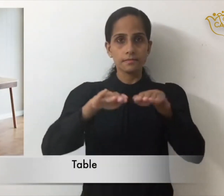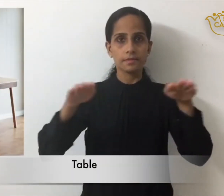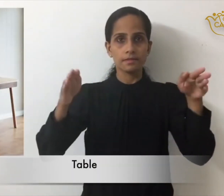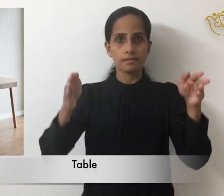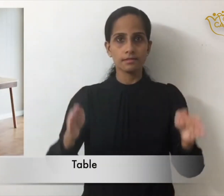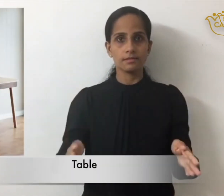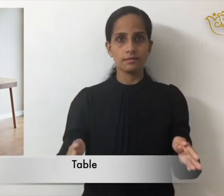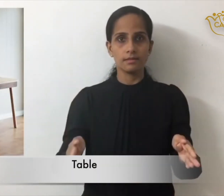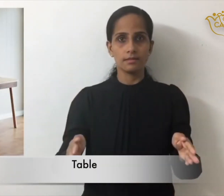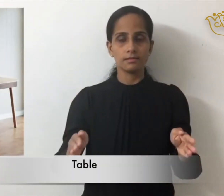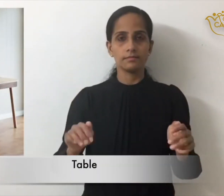table,